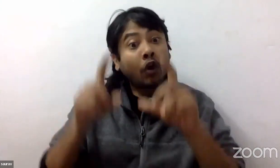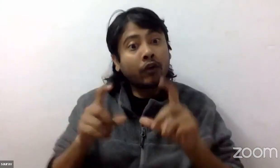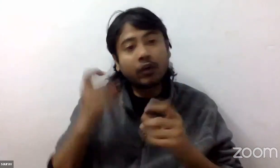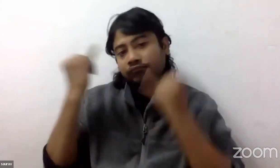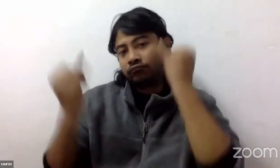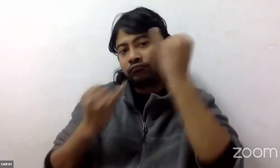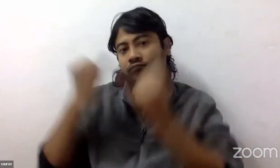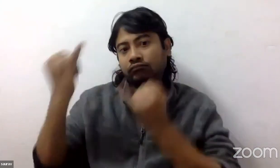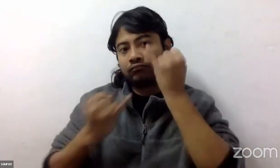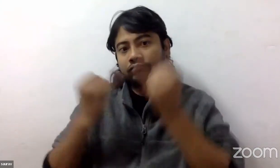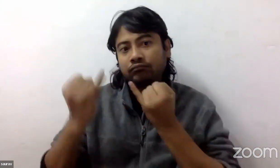all of you can,